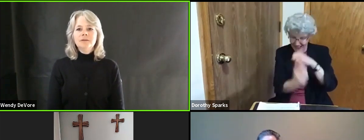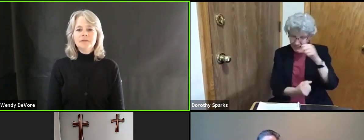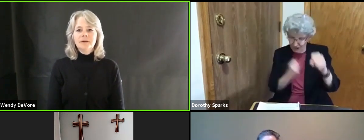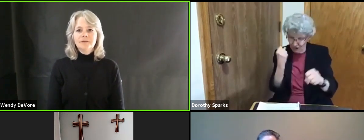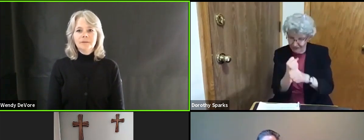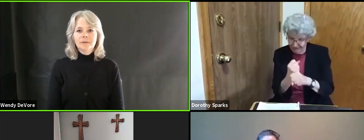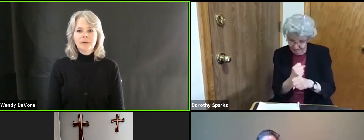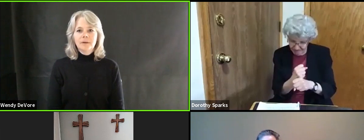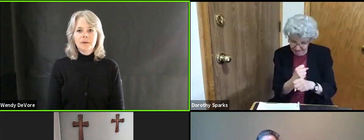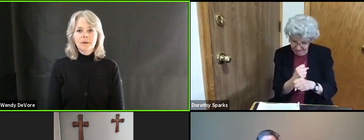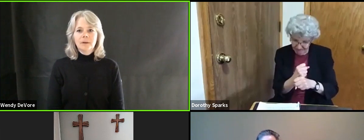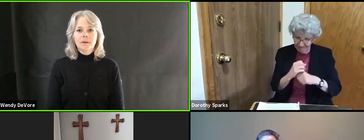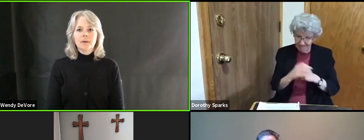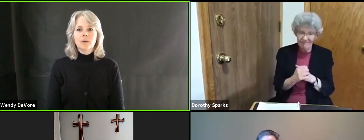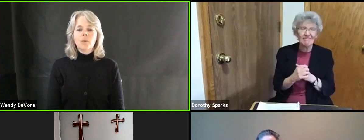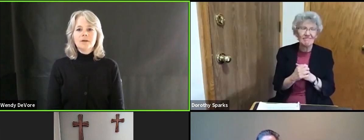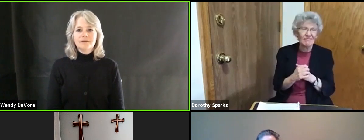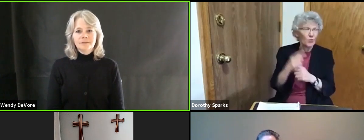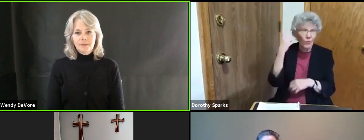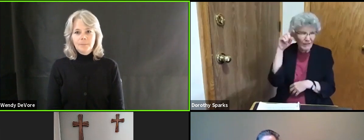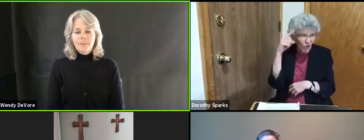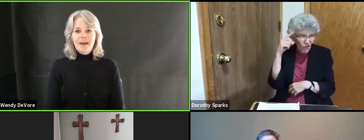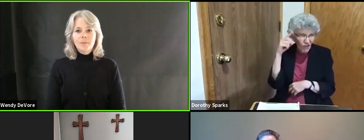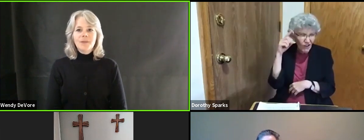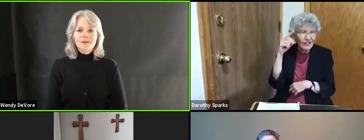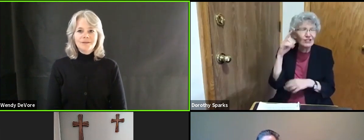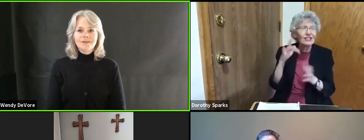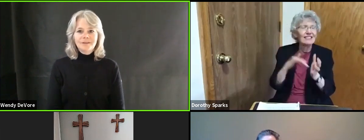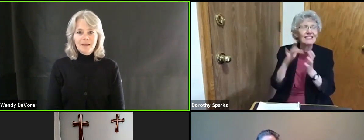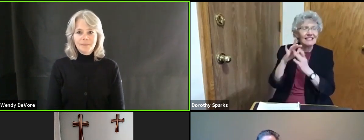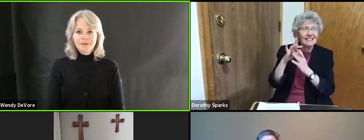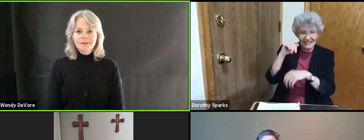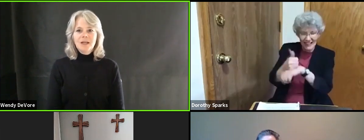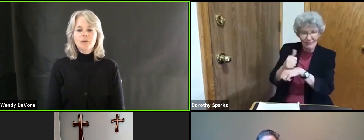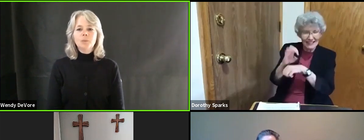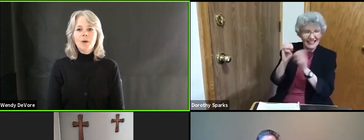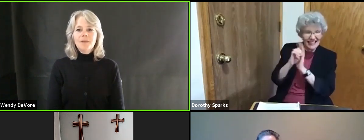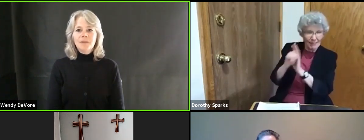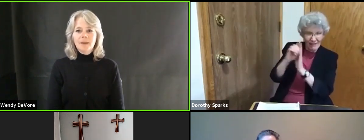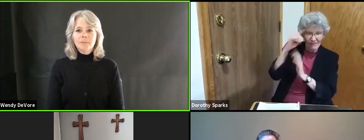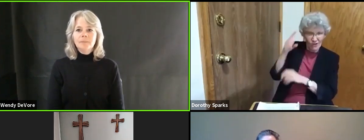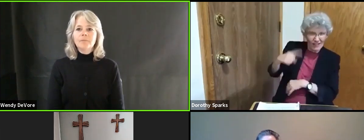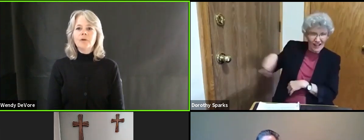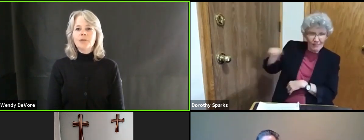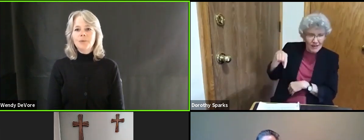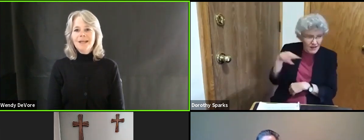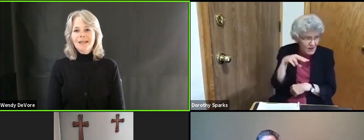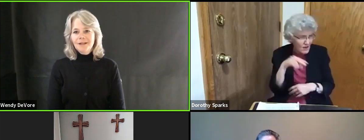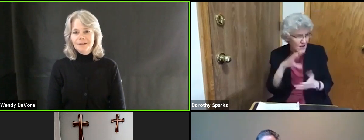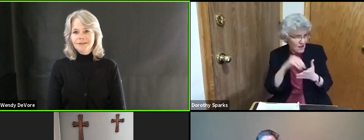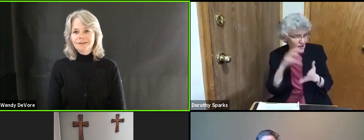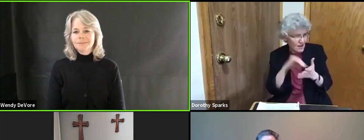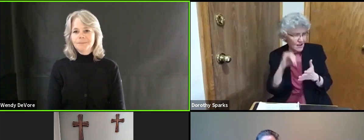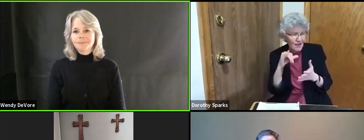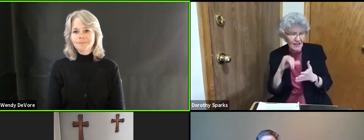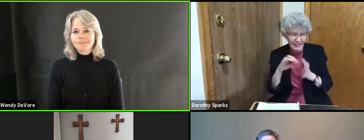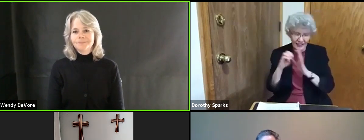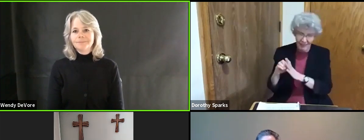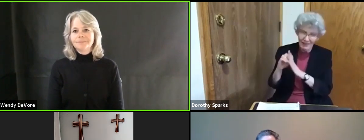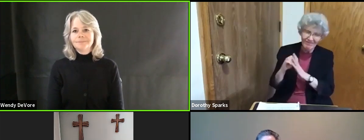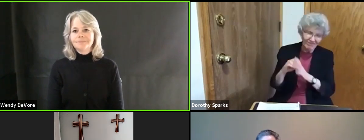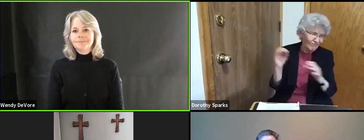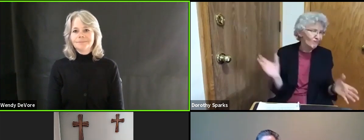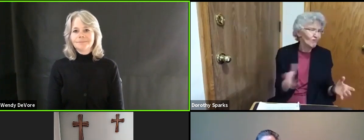When Jesus was back with his disciples, he was with them for 3 years.